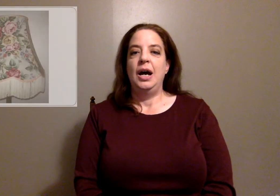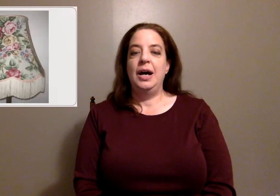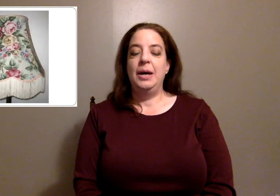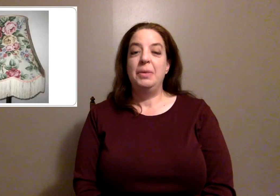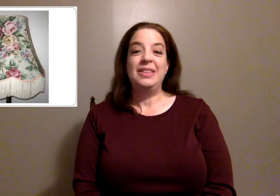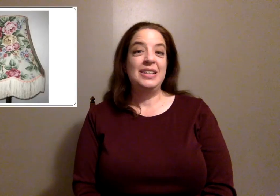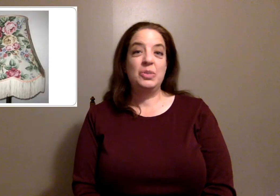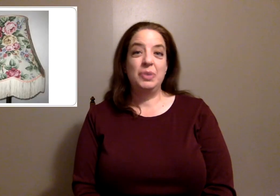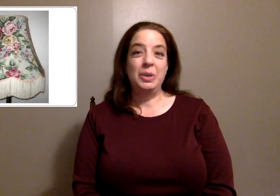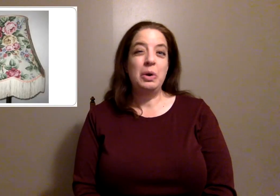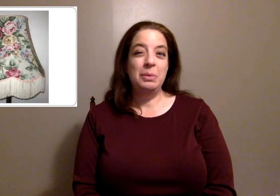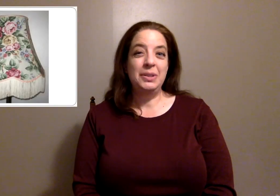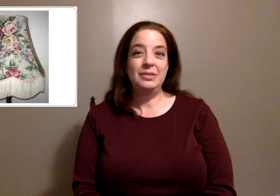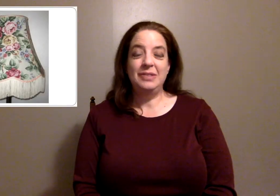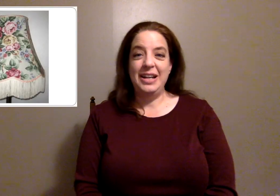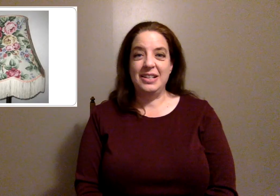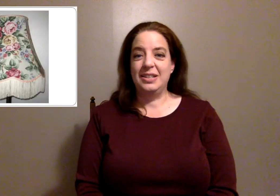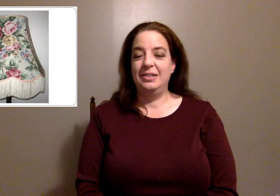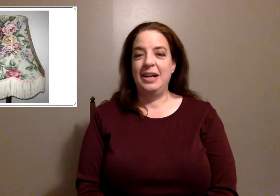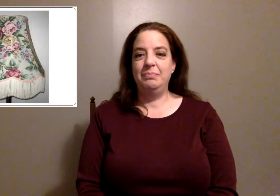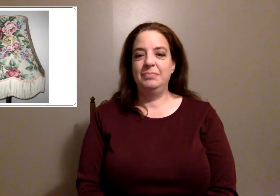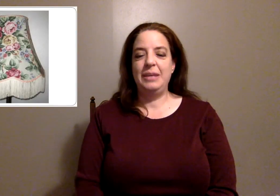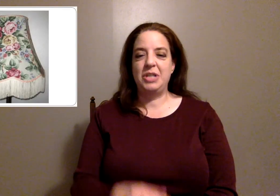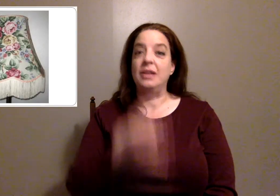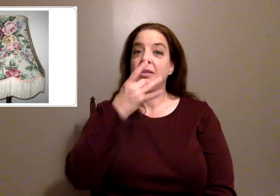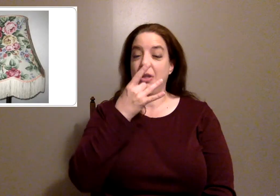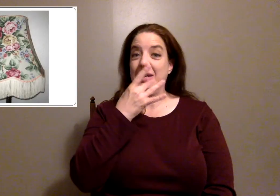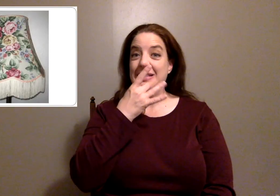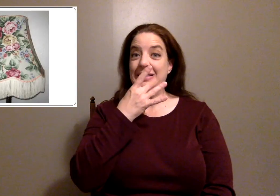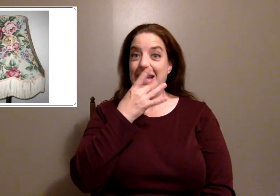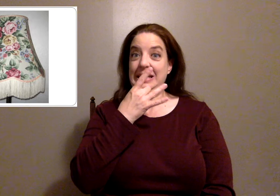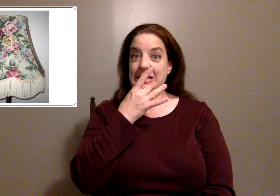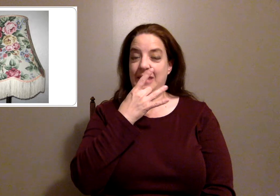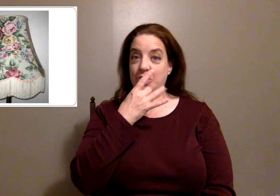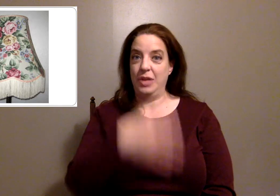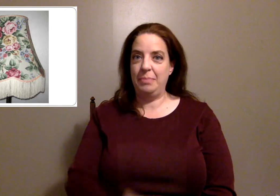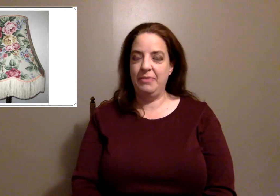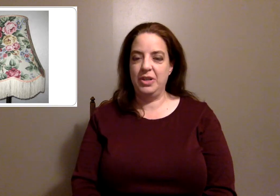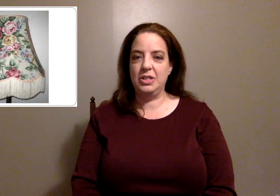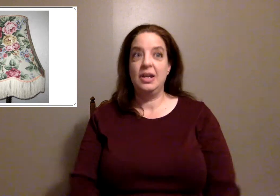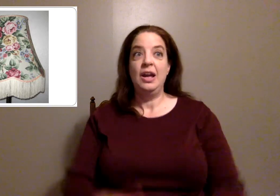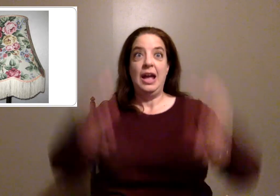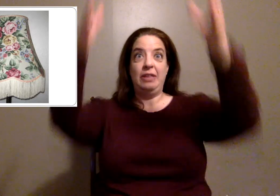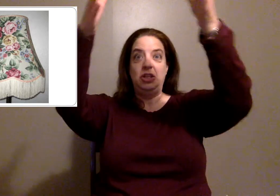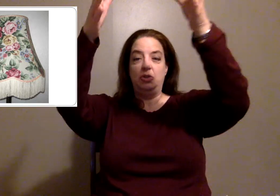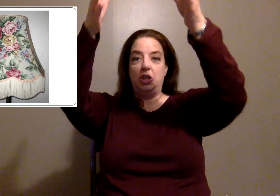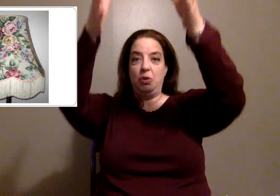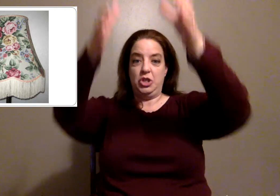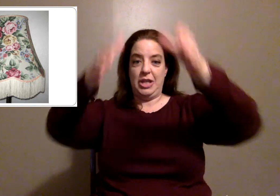way. This really horrible light, lampshade. So it's a light. You have to do that part first, and then you'd show the shape of